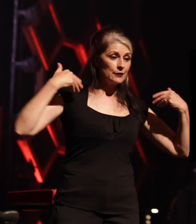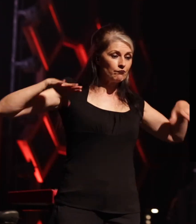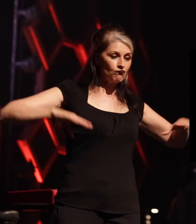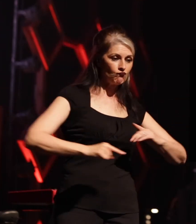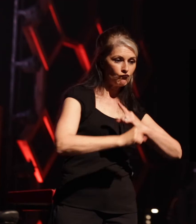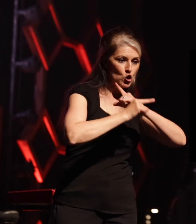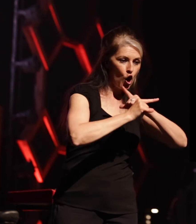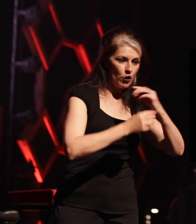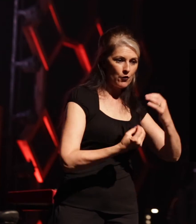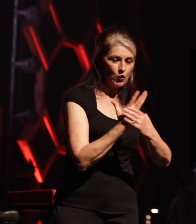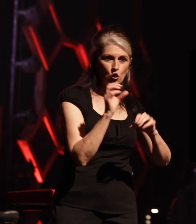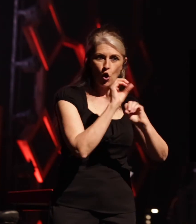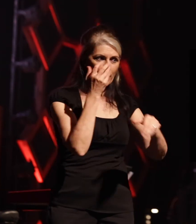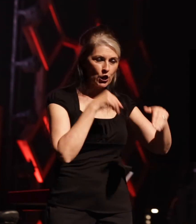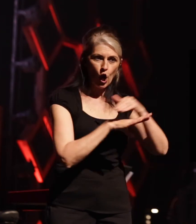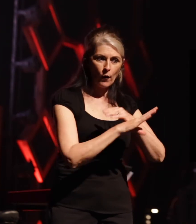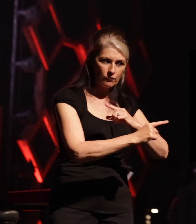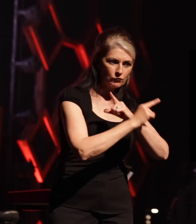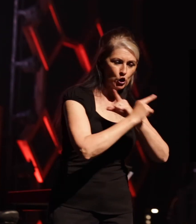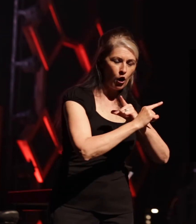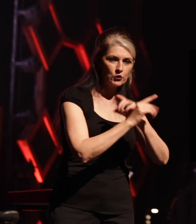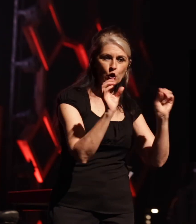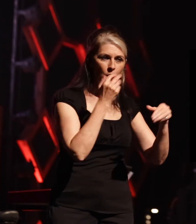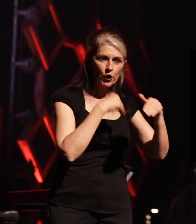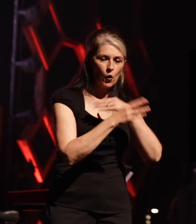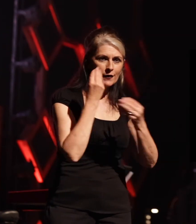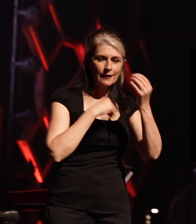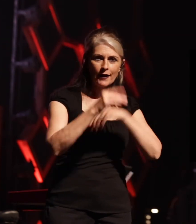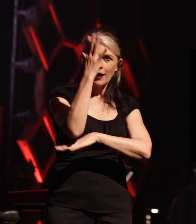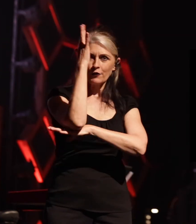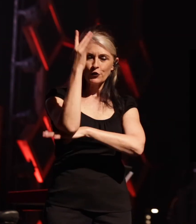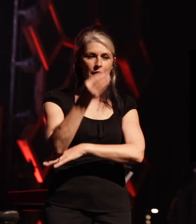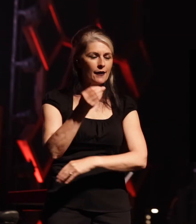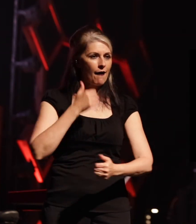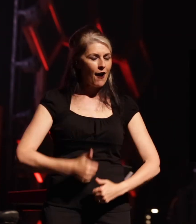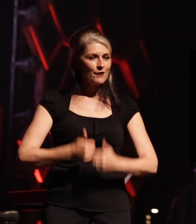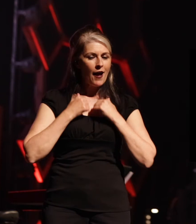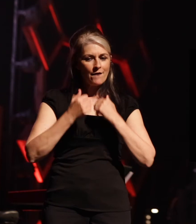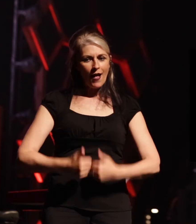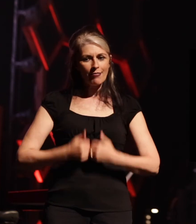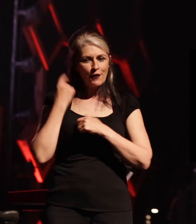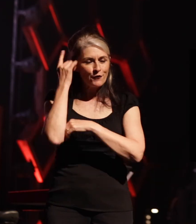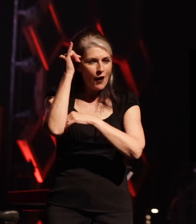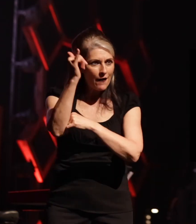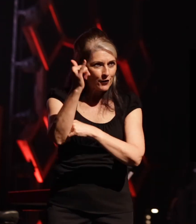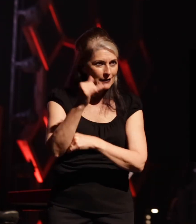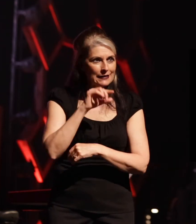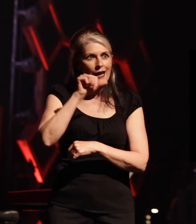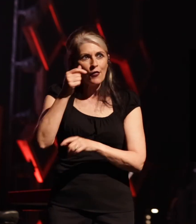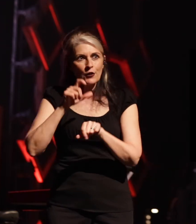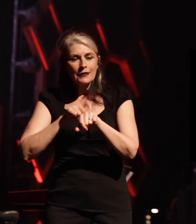can go inside and eat of the tree of life and live forever. That's the only other time before this that we